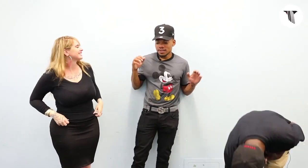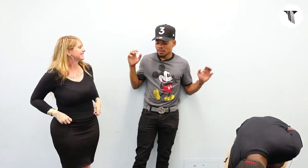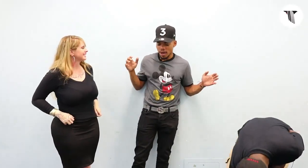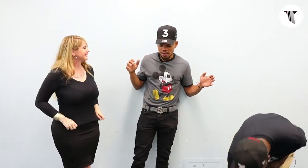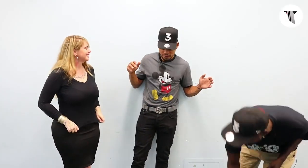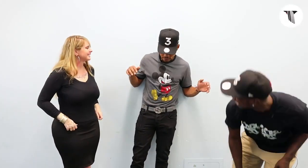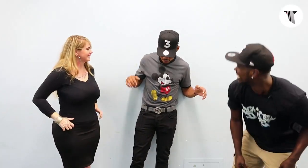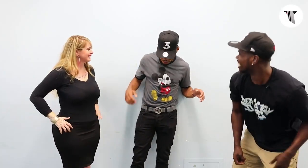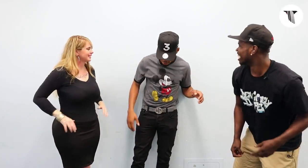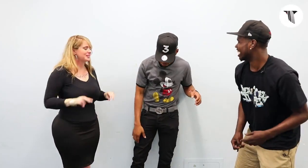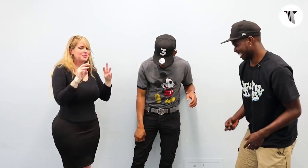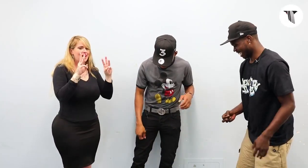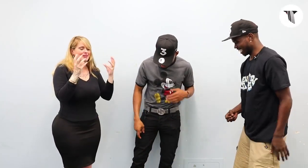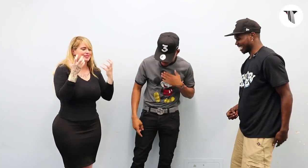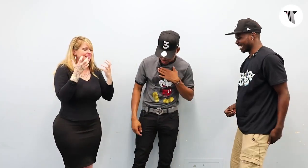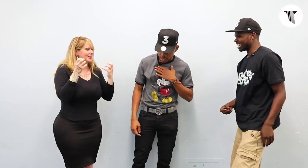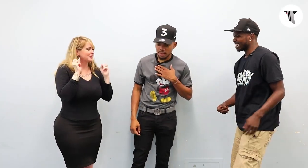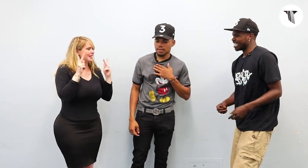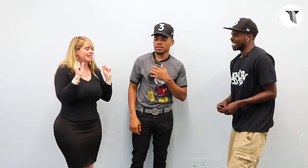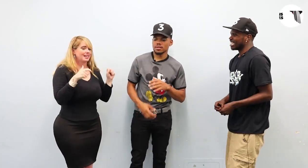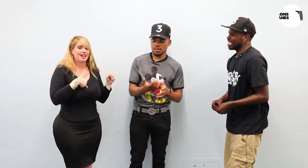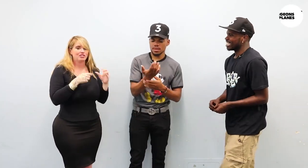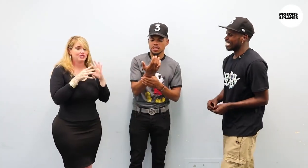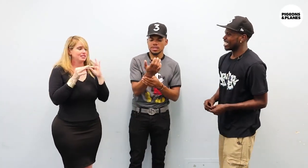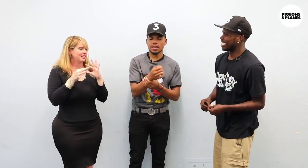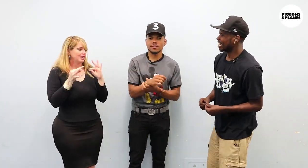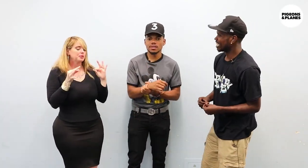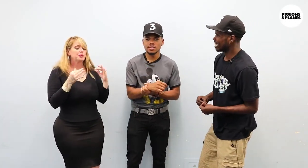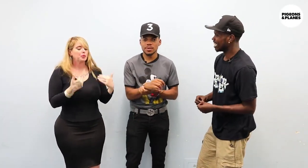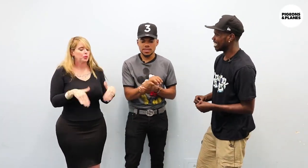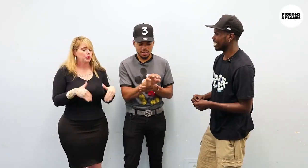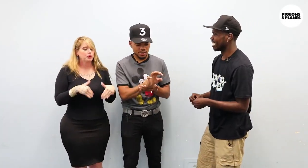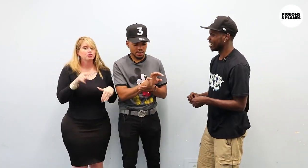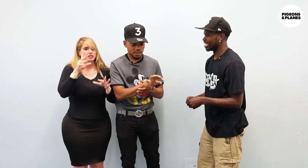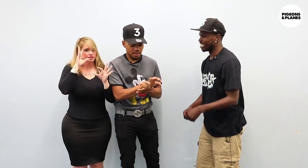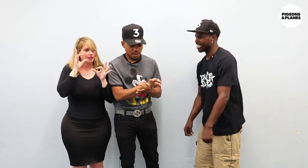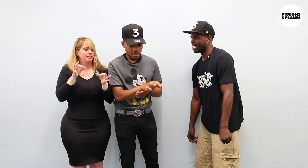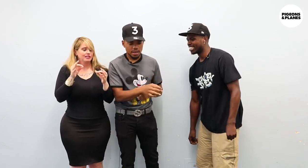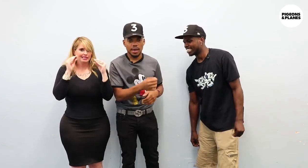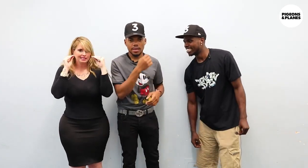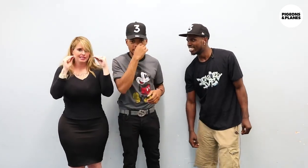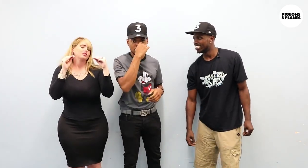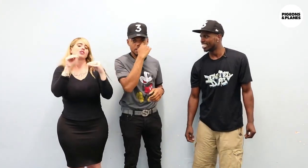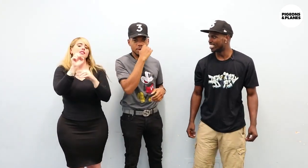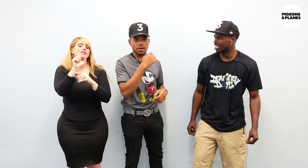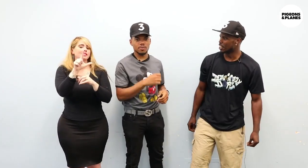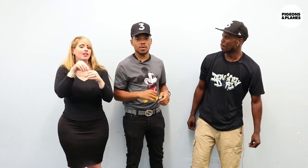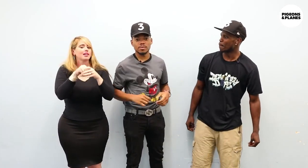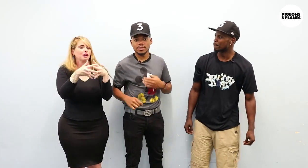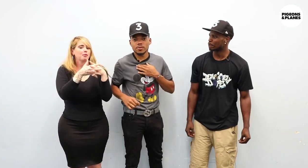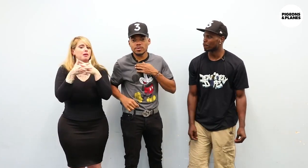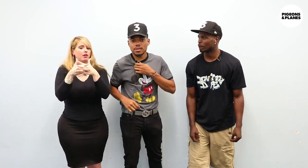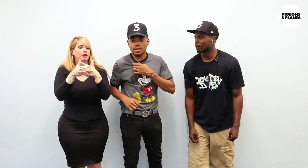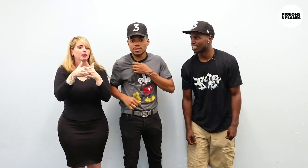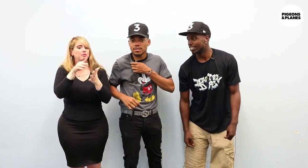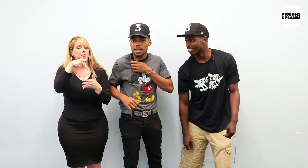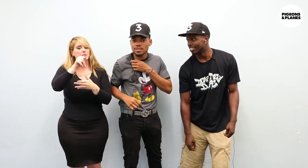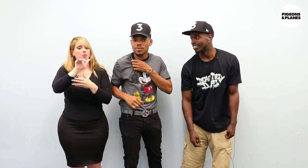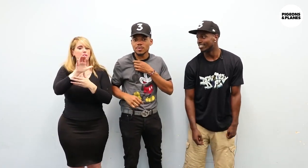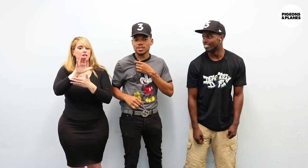Wow. All right. Can I just say, they should definitely be teaching ASL in American public schools, because I should be much